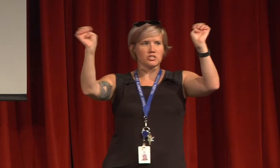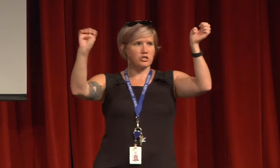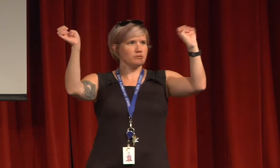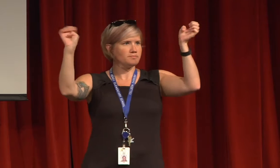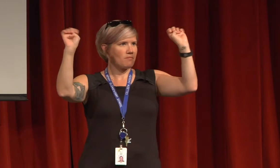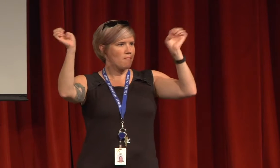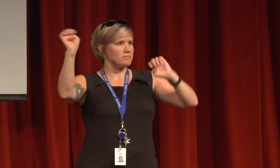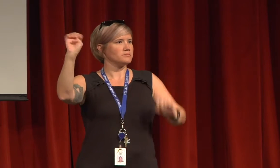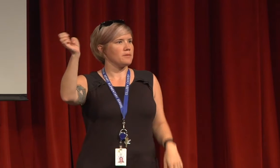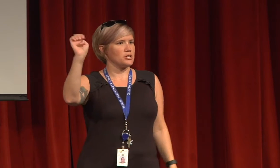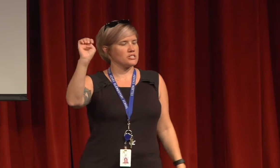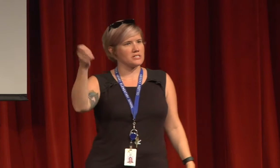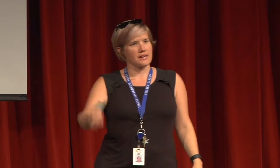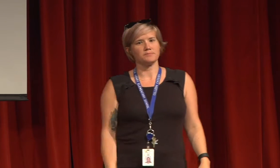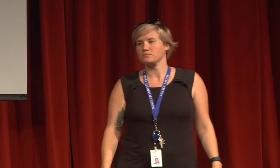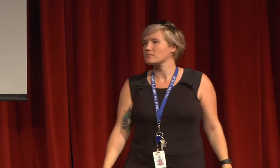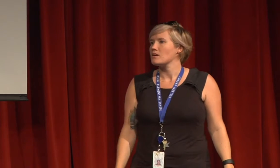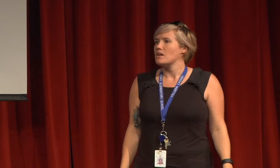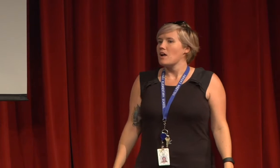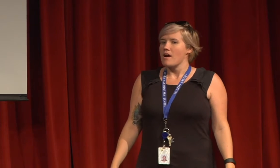or two? Emergency.